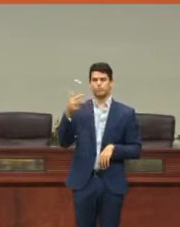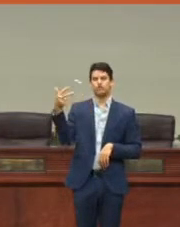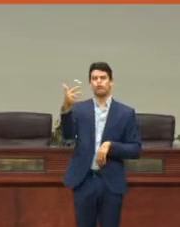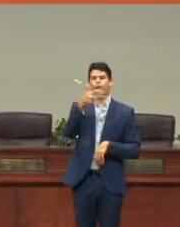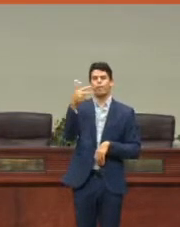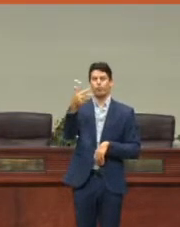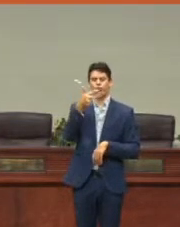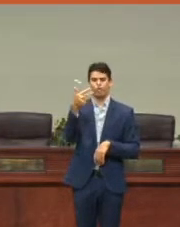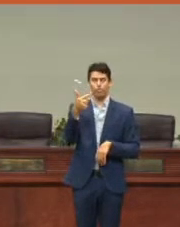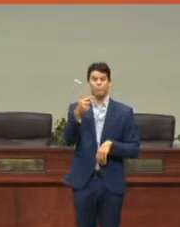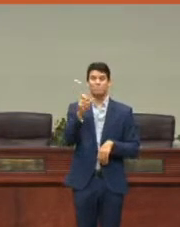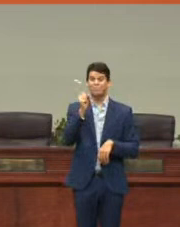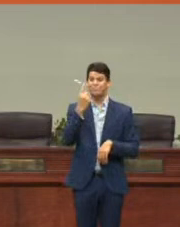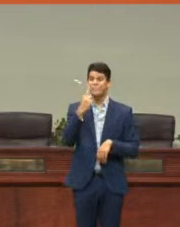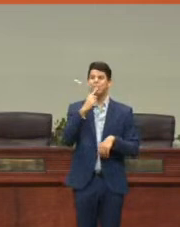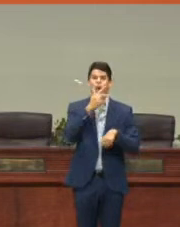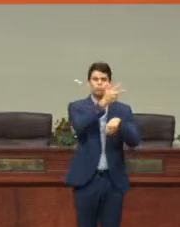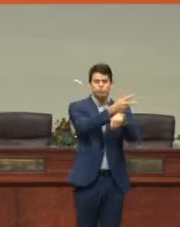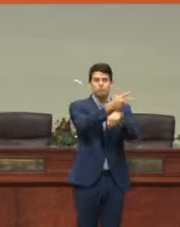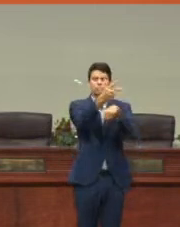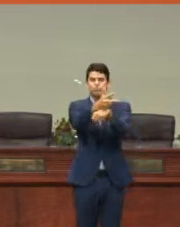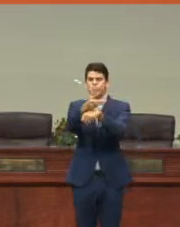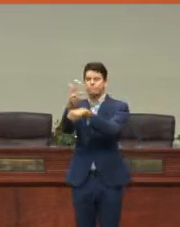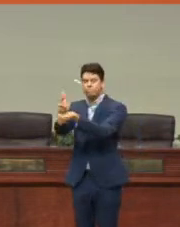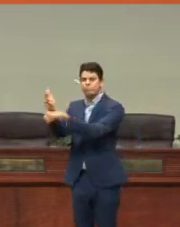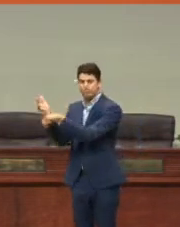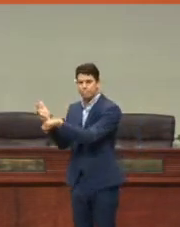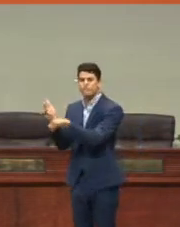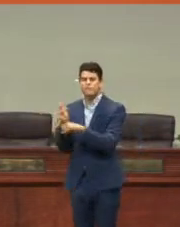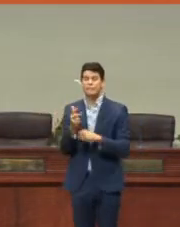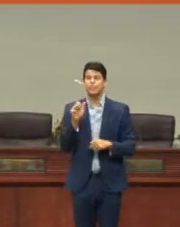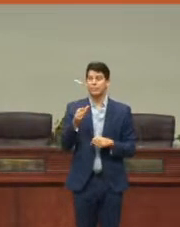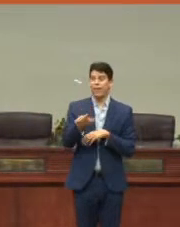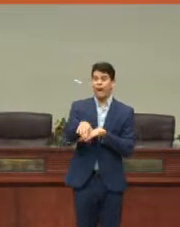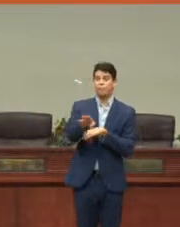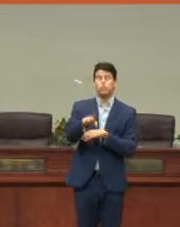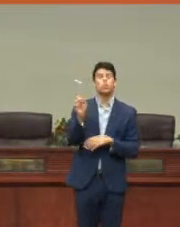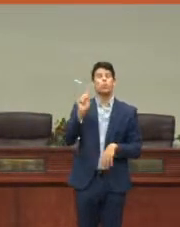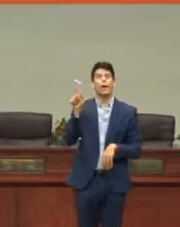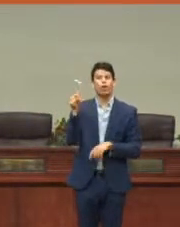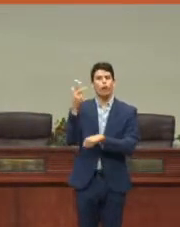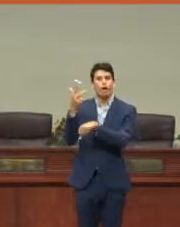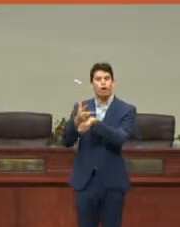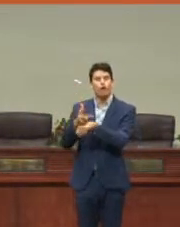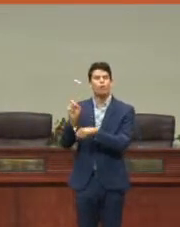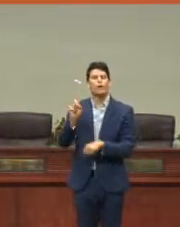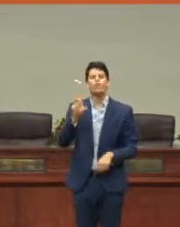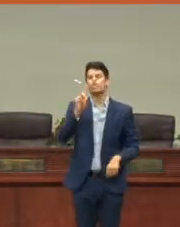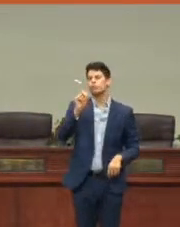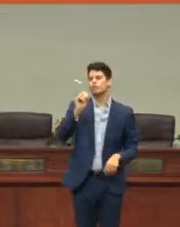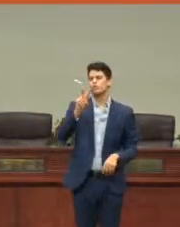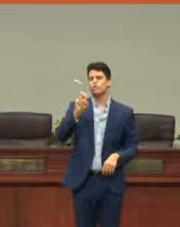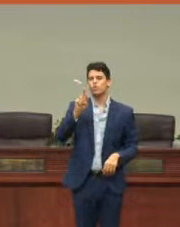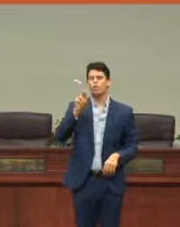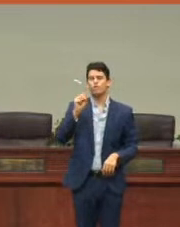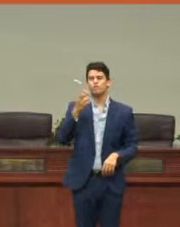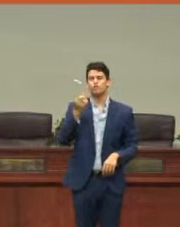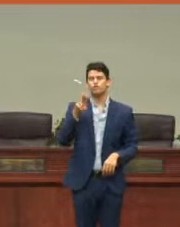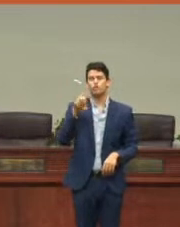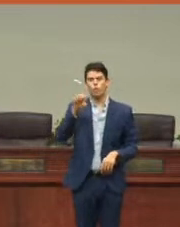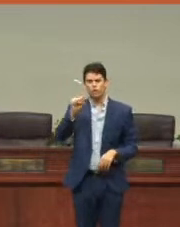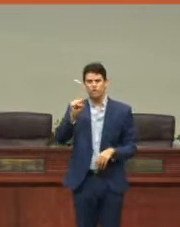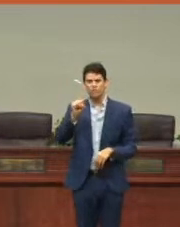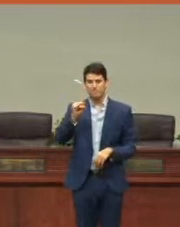we will move the trailer. This afternoon, the trailer will be at the Dover Shores Neighborhood Center on Gaston Foster